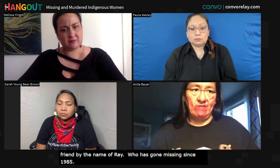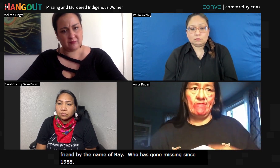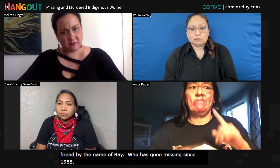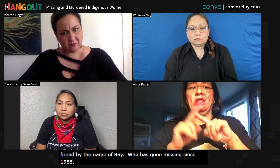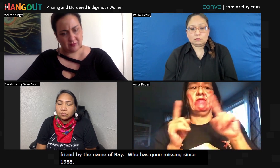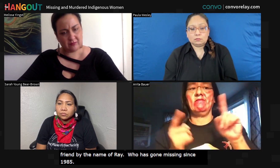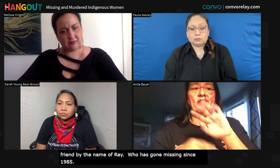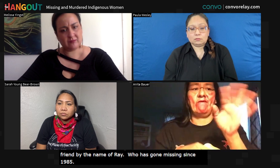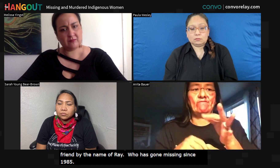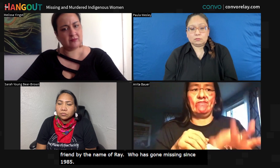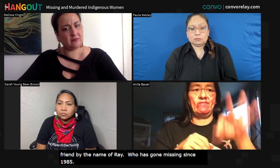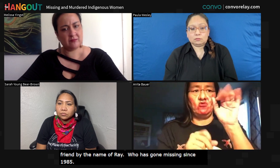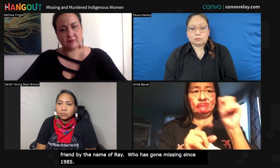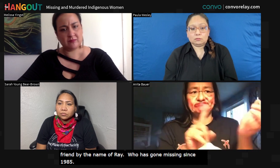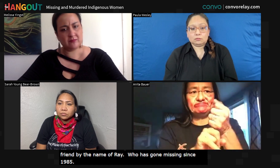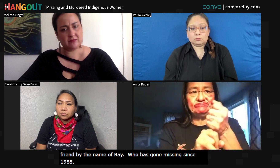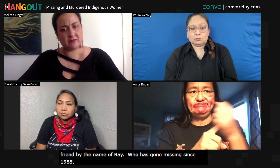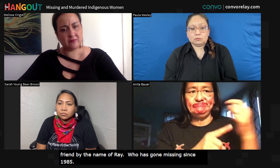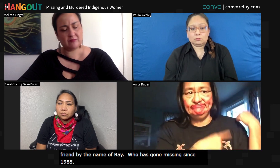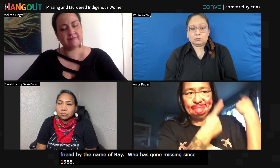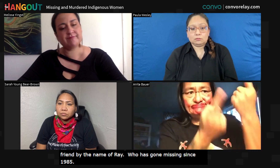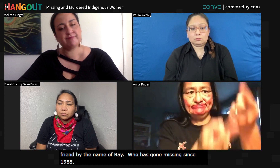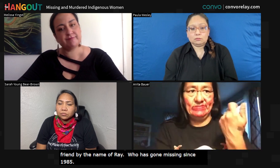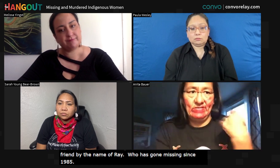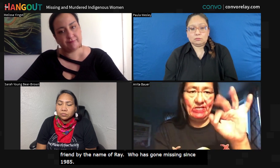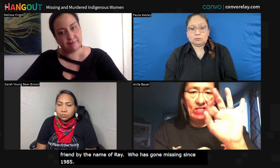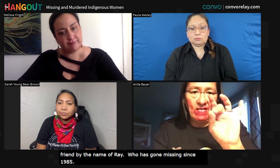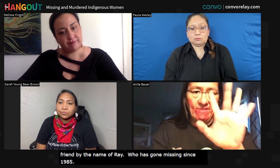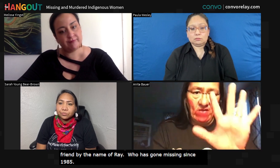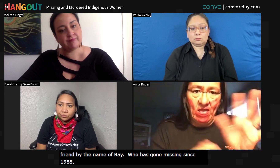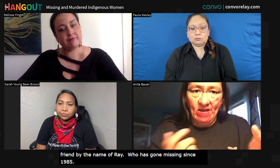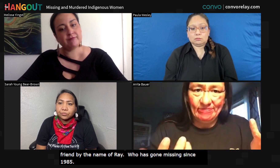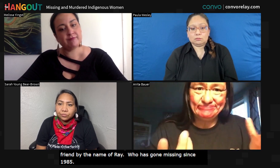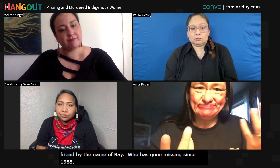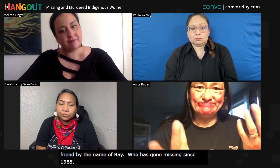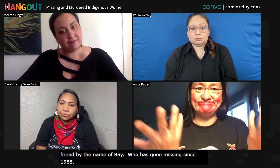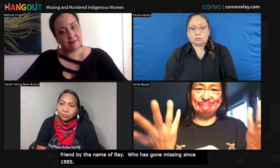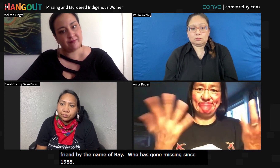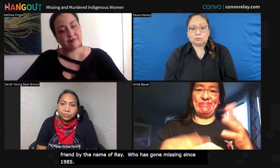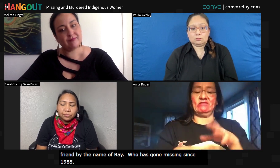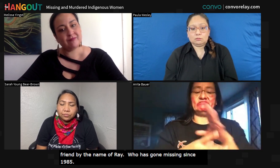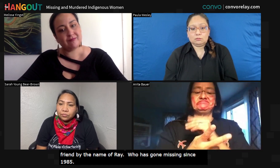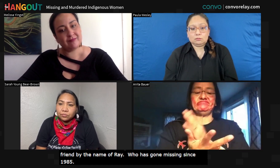They found the body, but never found the murderer since 1985.